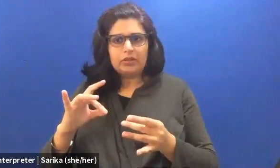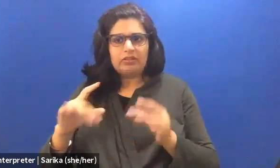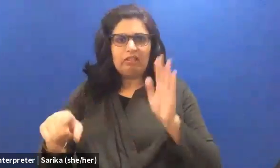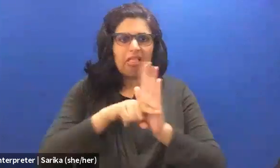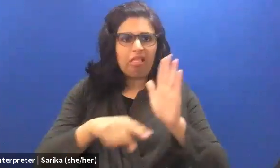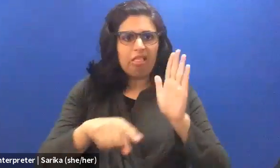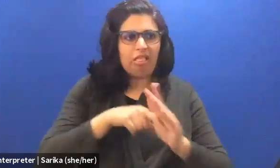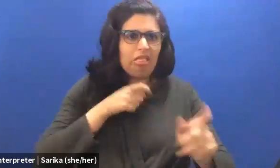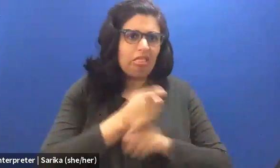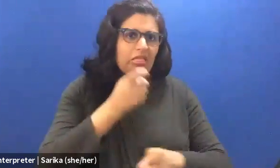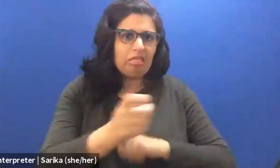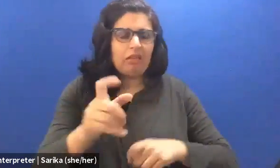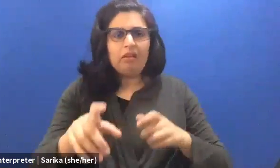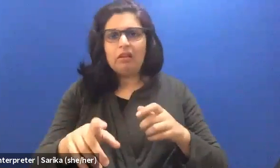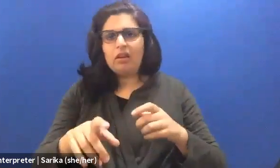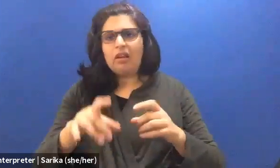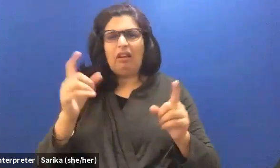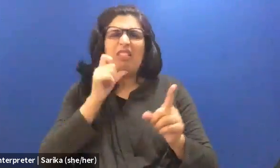derogatory jokes and